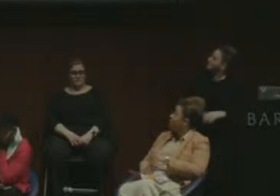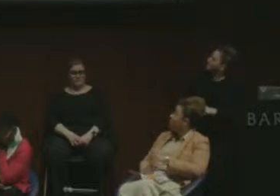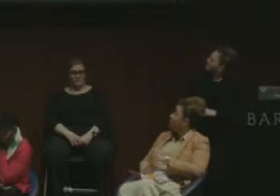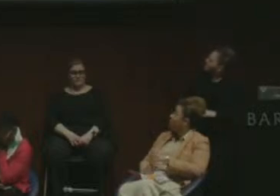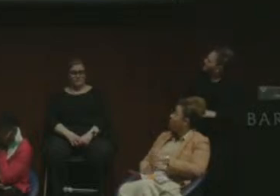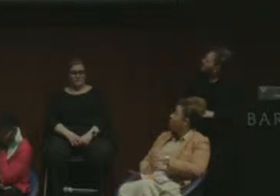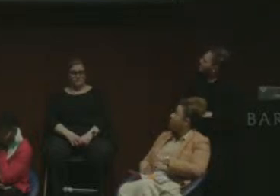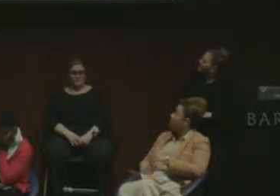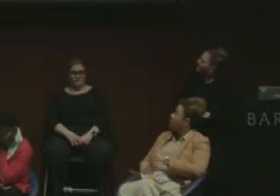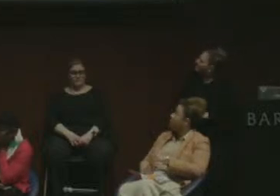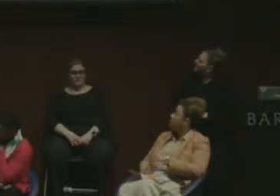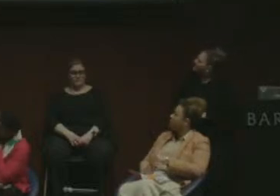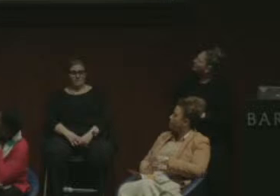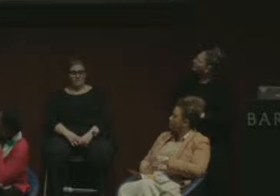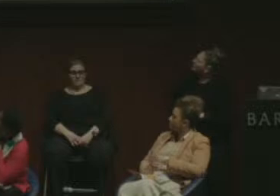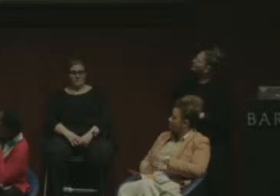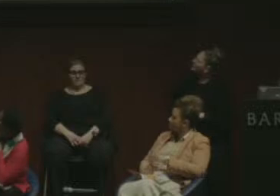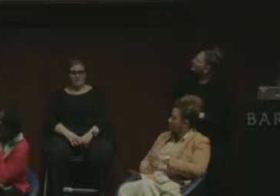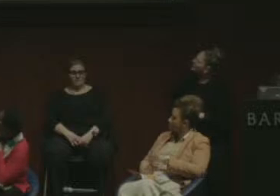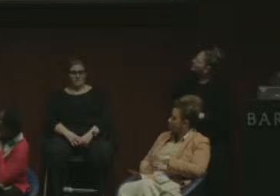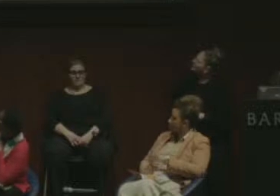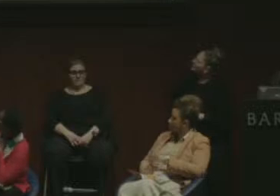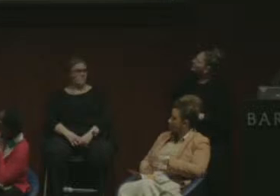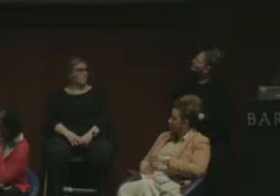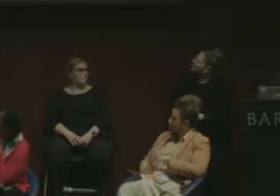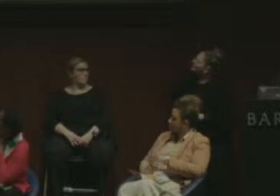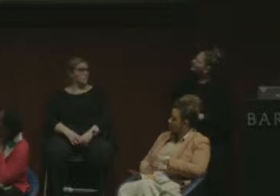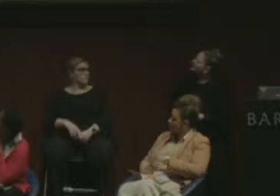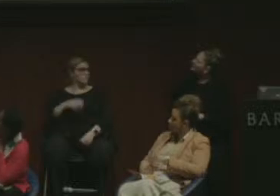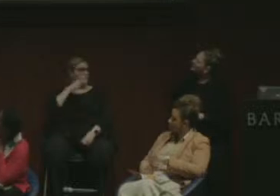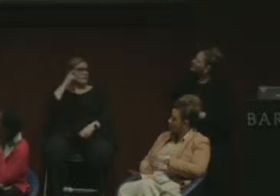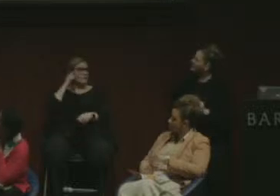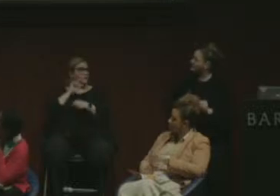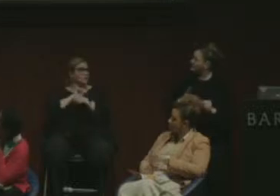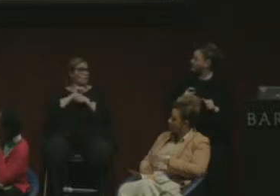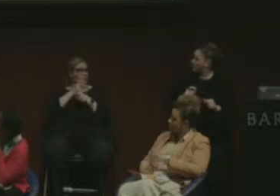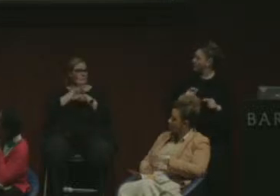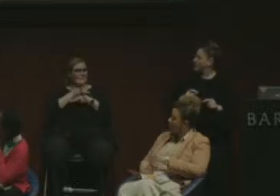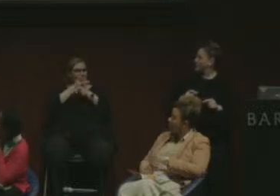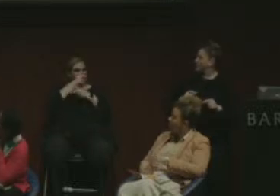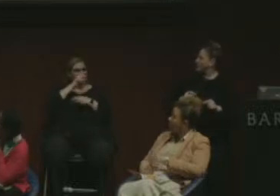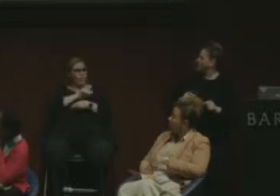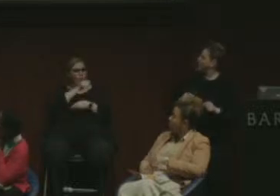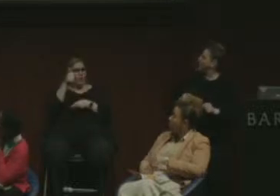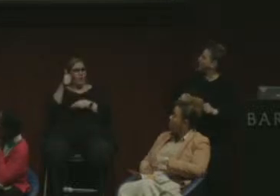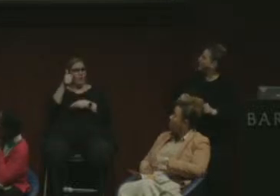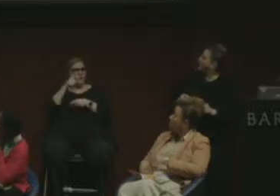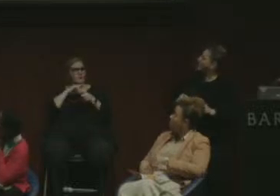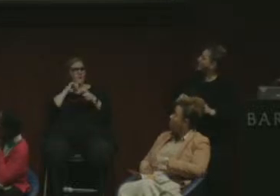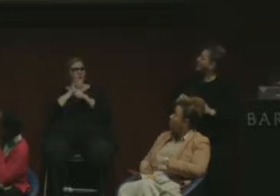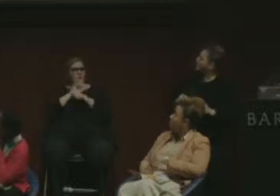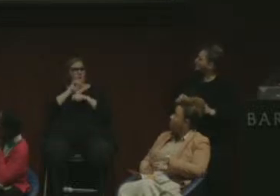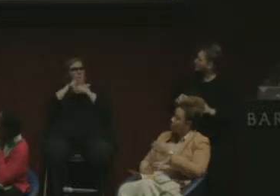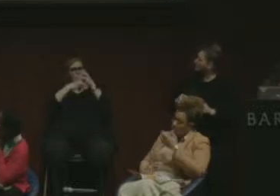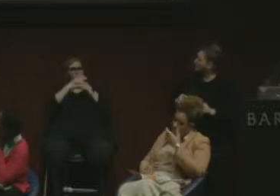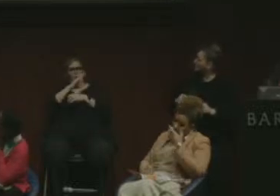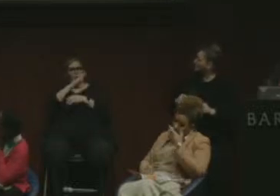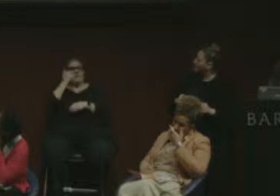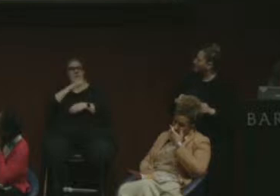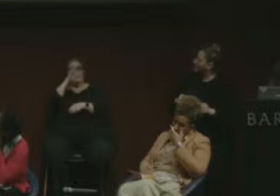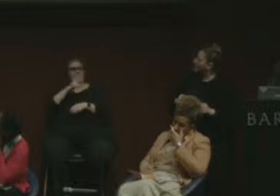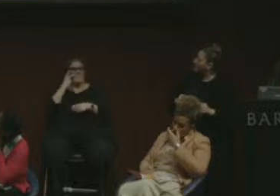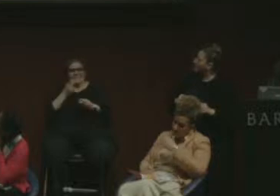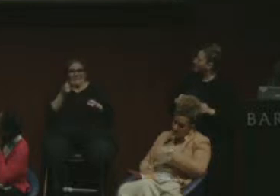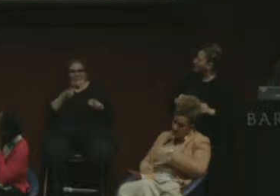Domestic workers caring for others. Mr. President, I ask whether the world has ever seen